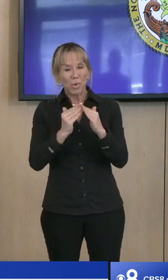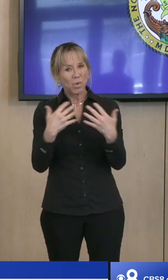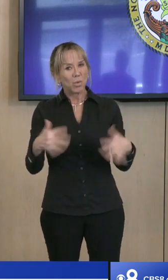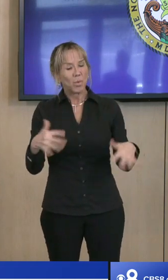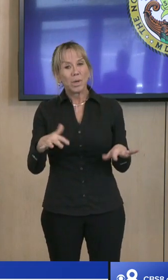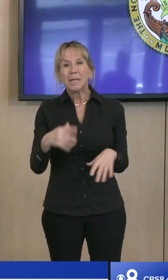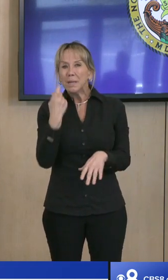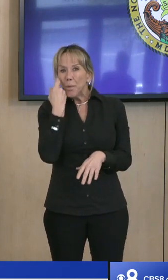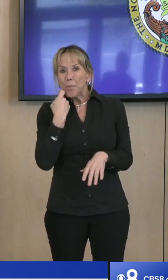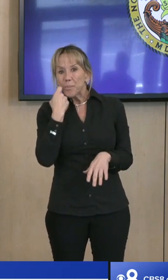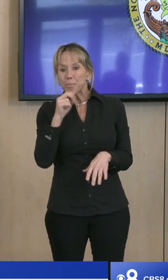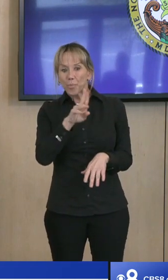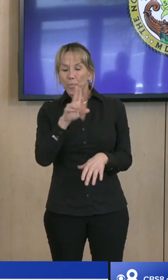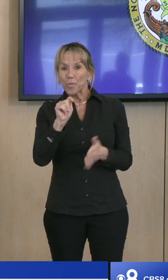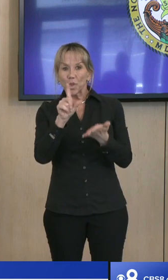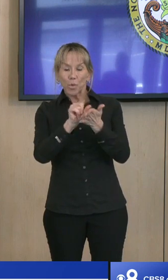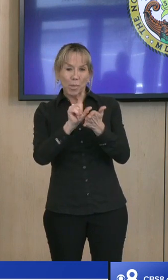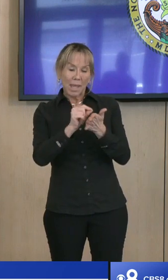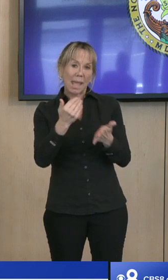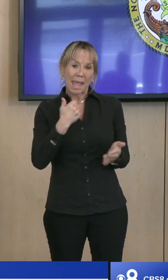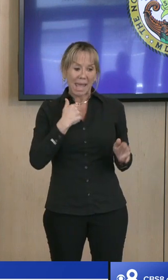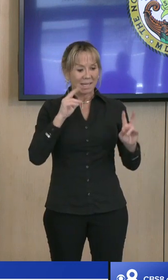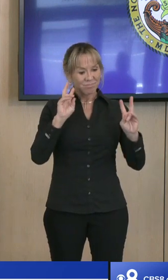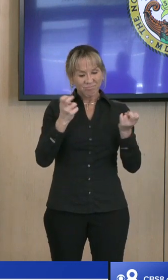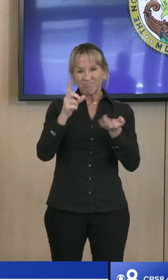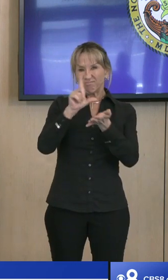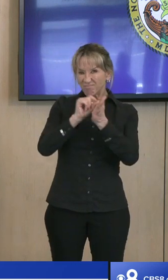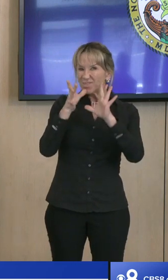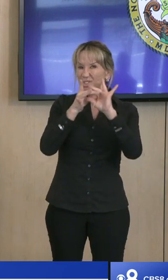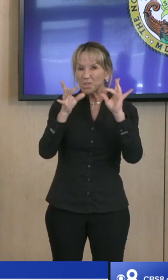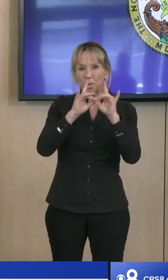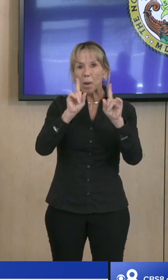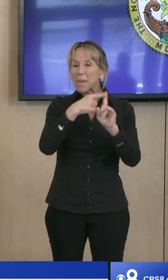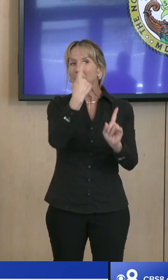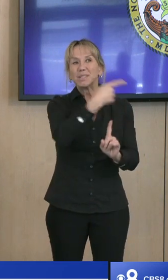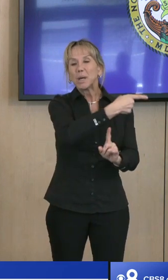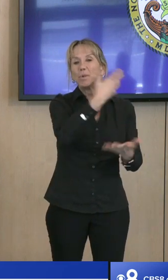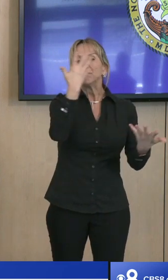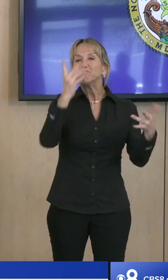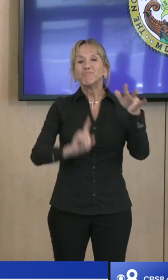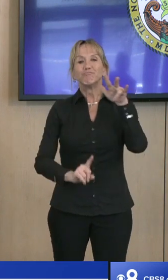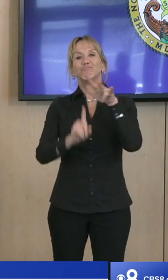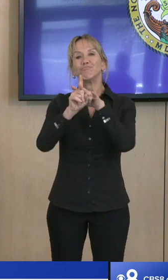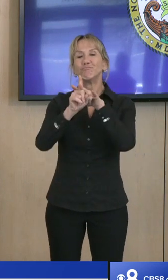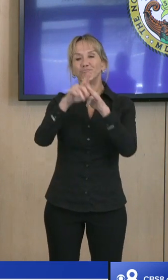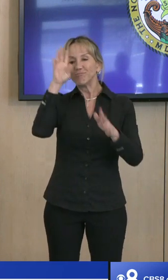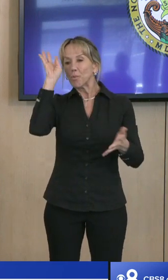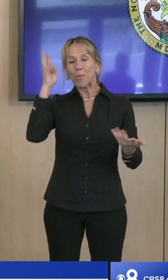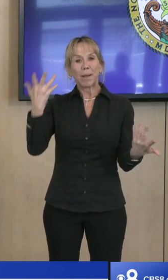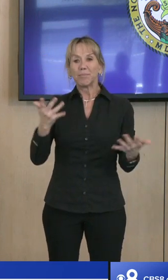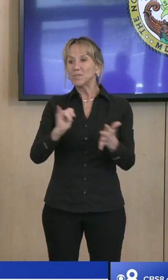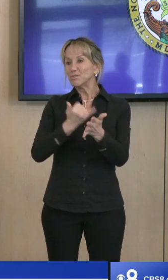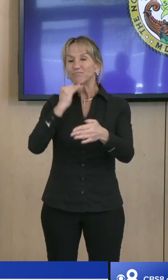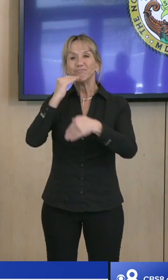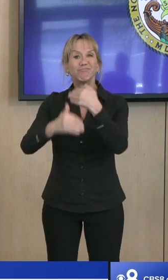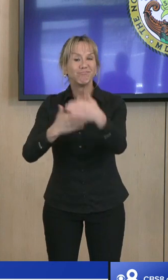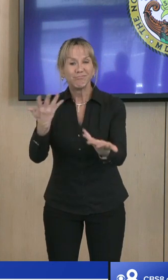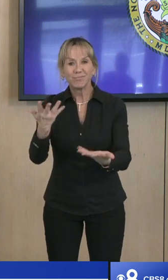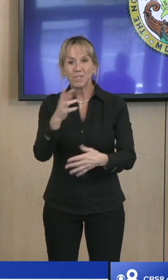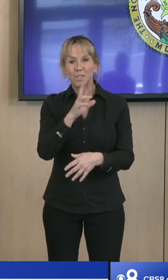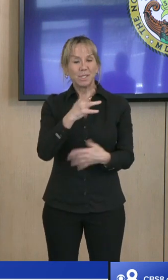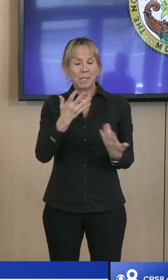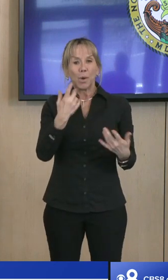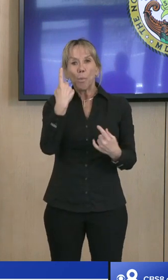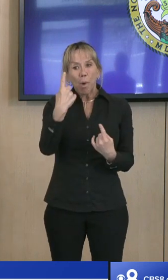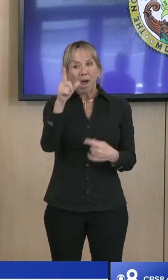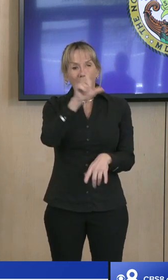was a story in the Union Tribune about a random act of kindness, and there certainly are plenty of those stories going around. There was a